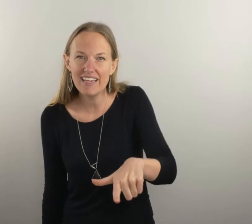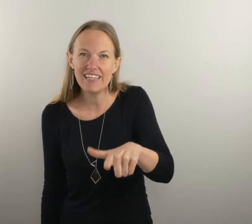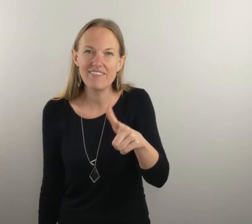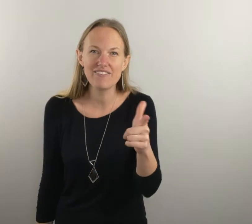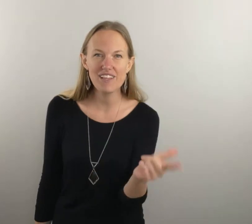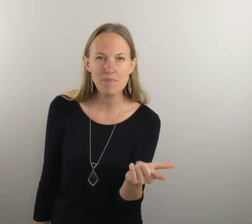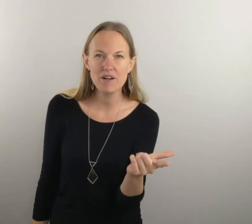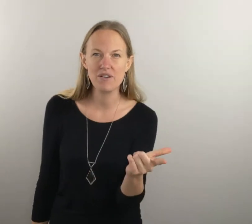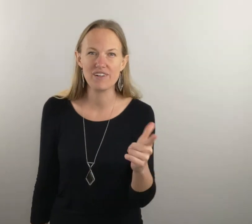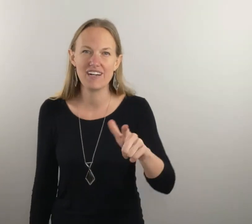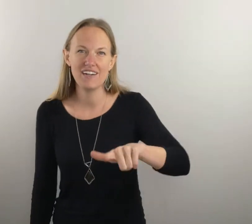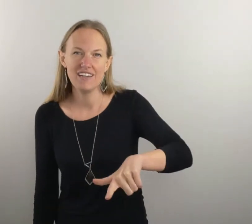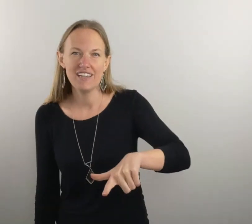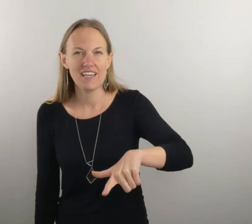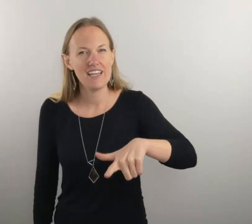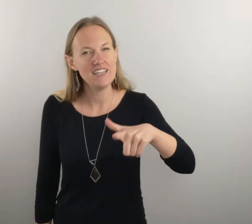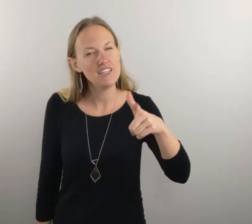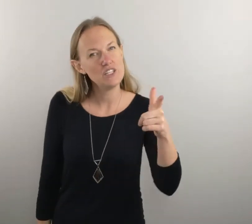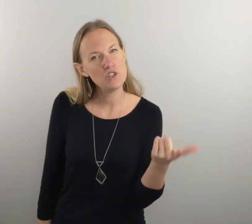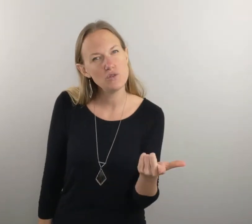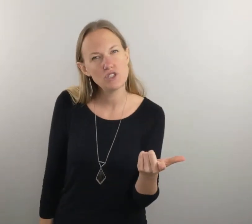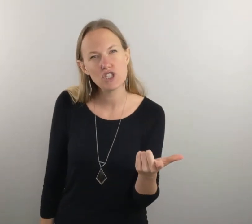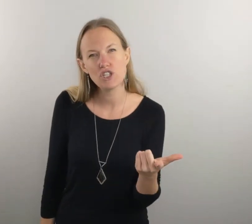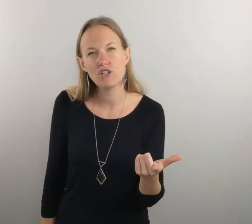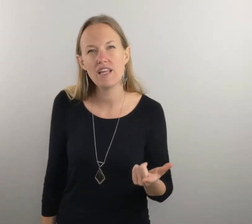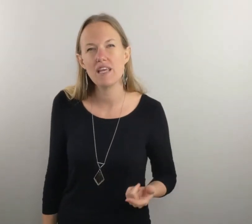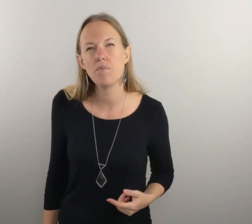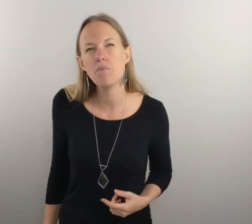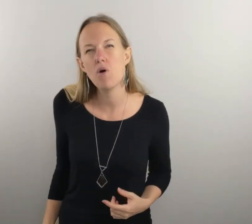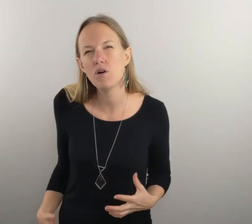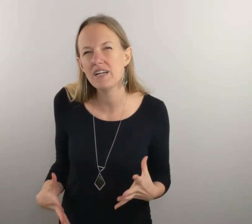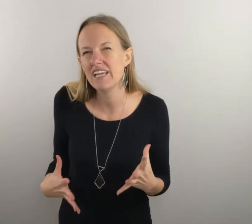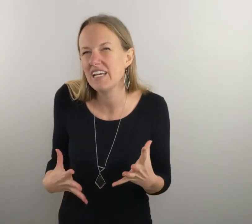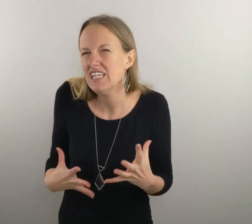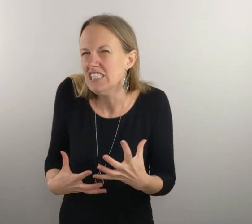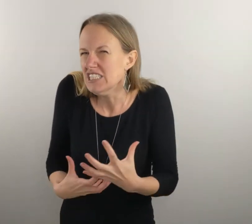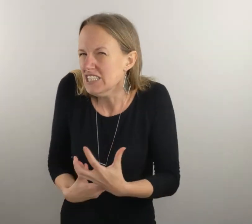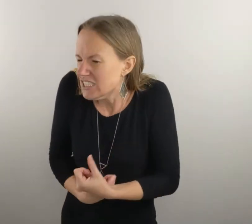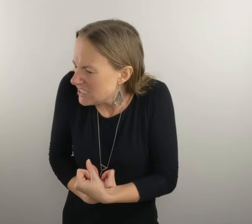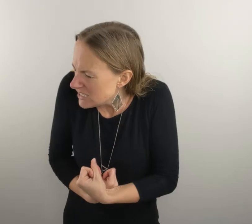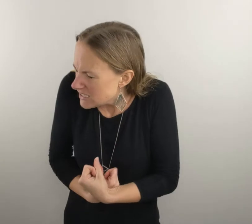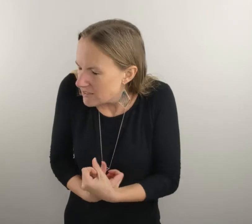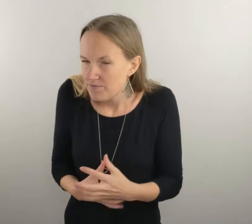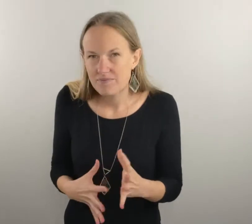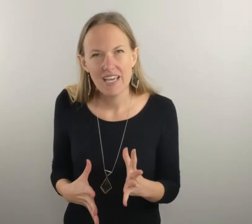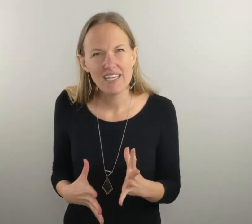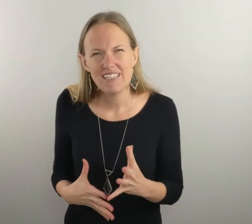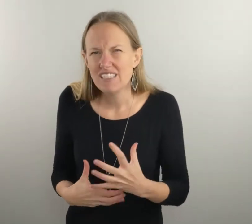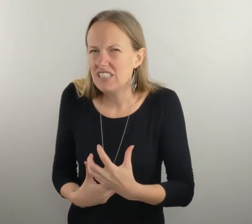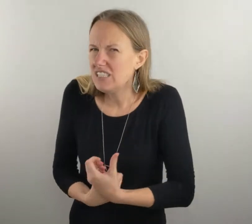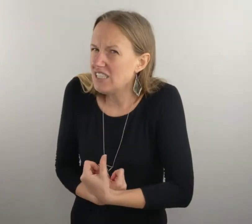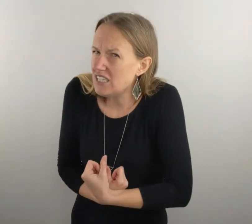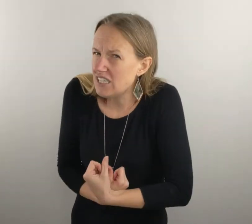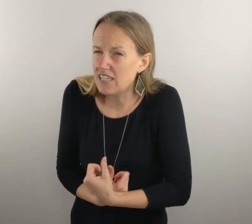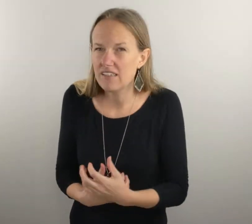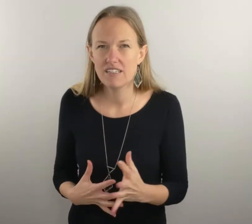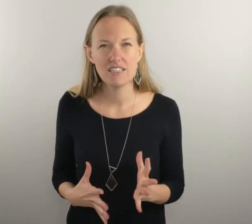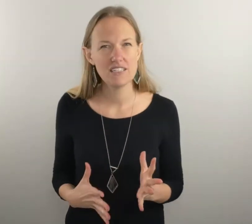you flip it over. Okay, you turn and then mourning. Okay, you